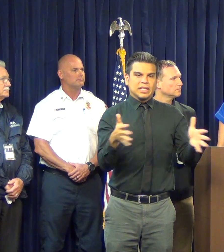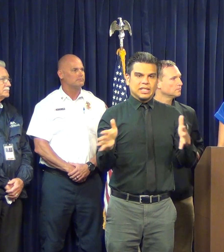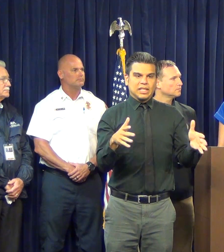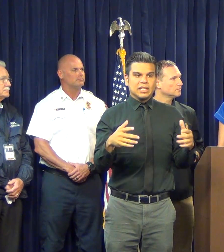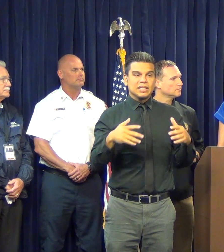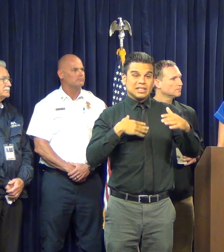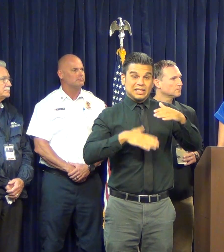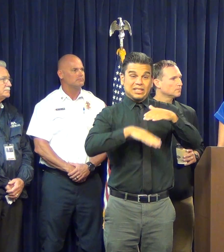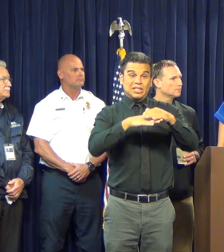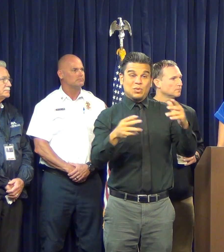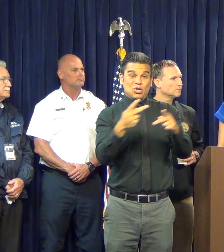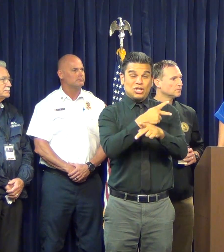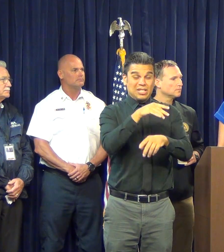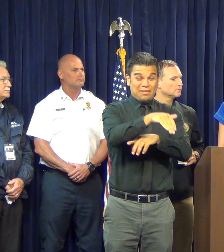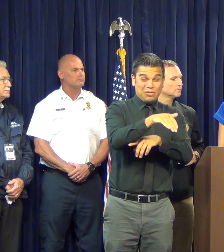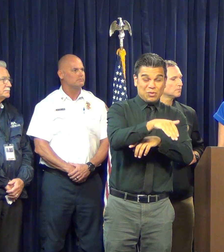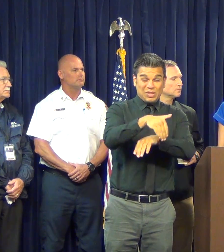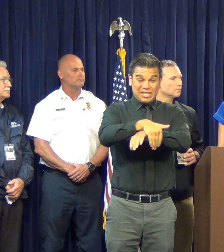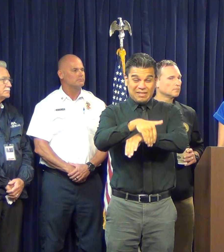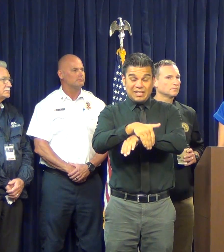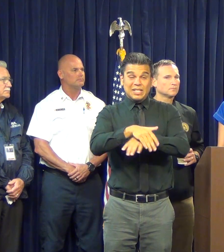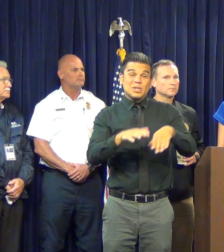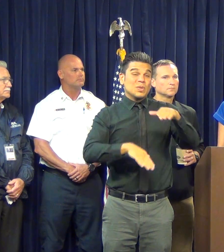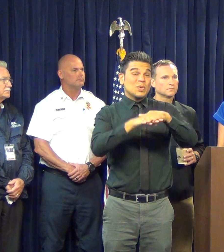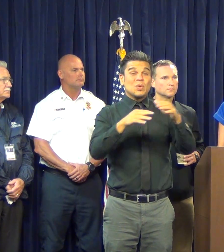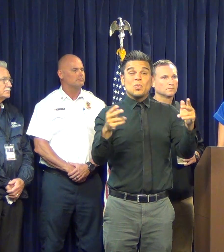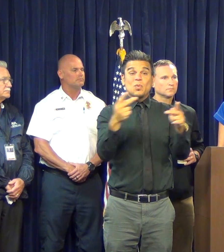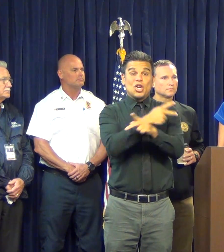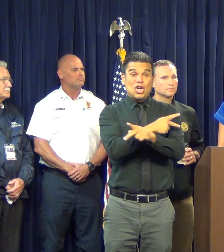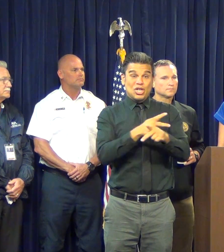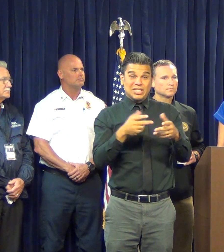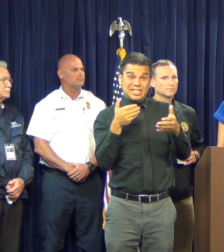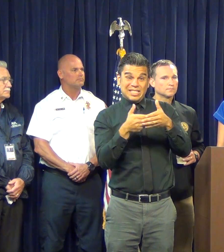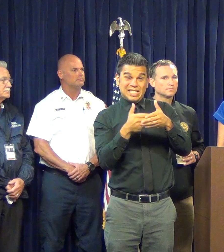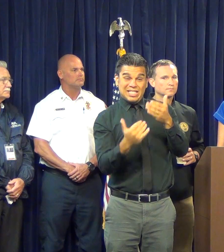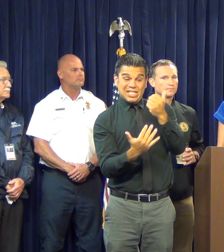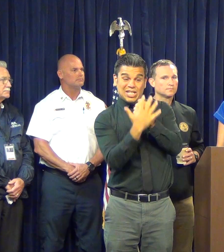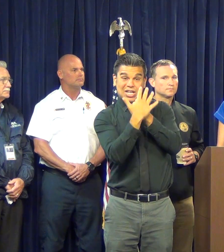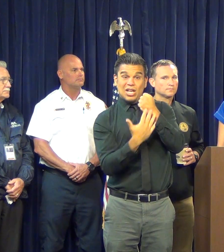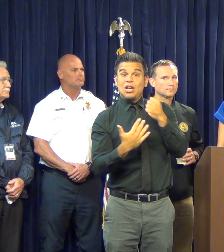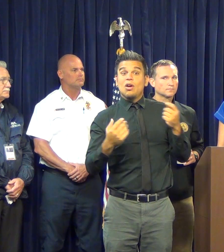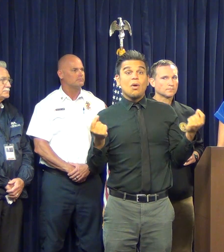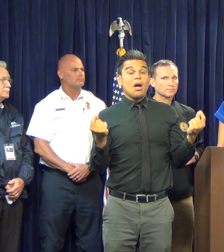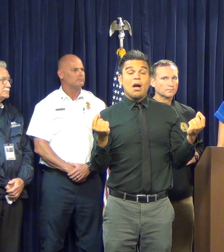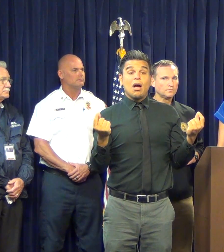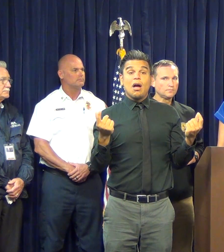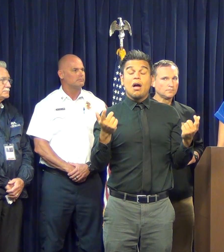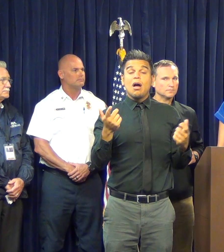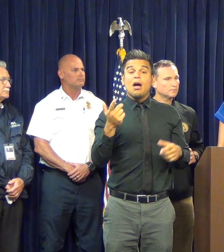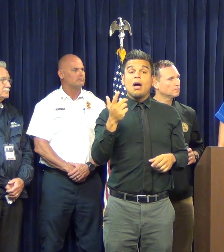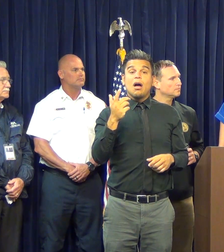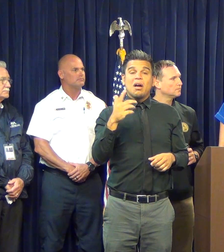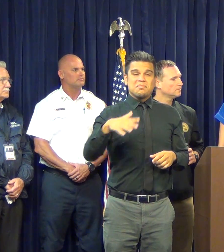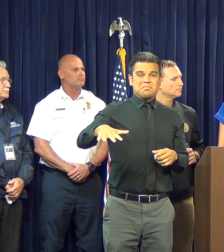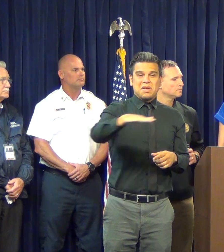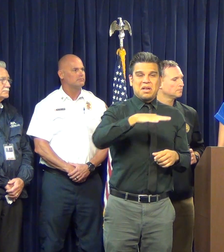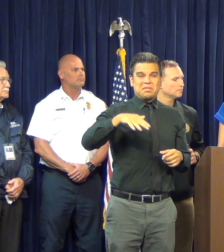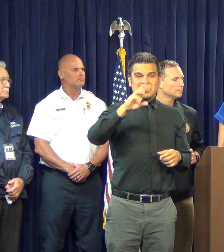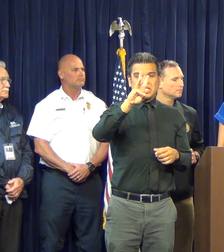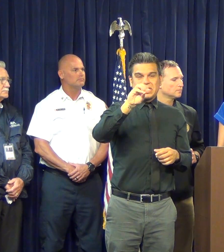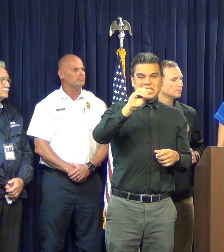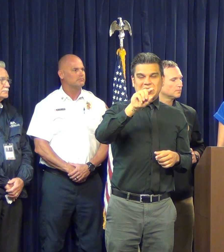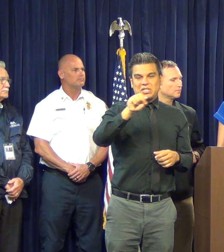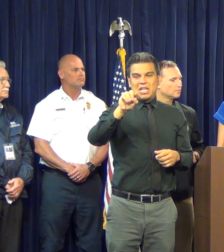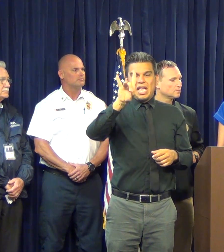up this afternoon to this evening, with the peak winds along the immediate coastline of getting around 60 to 80 miles